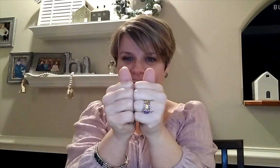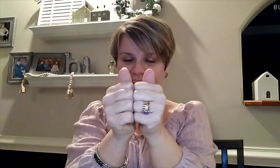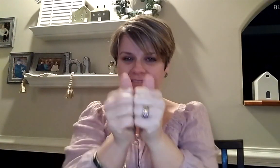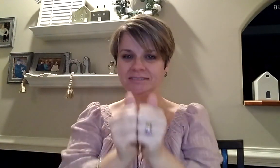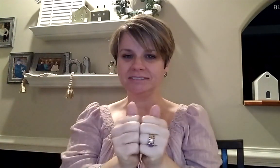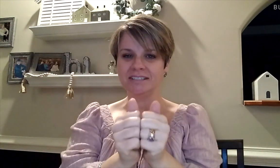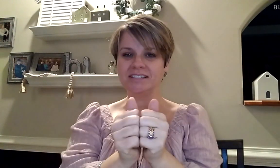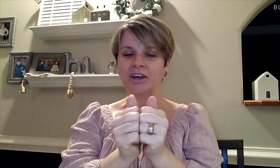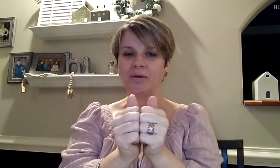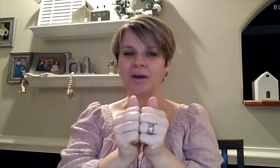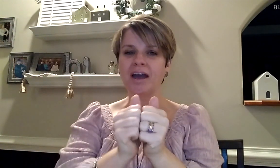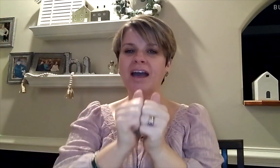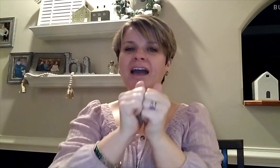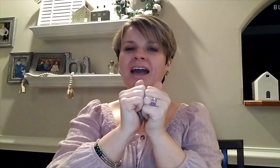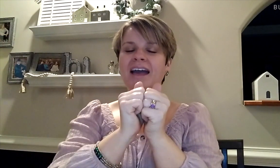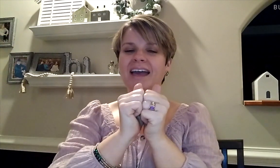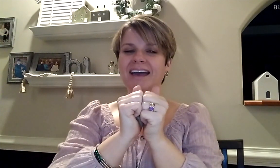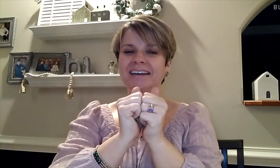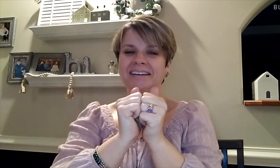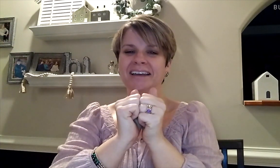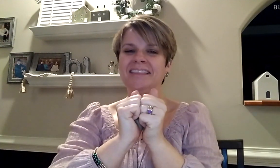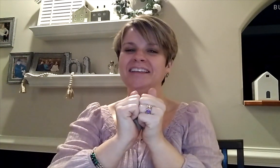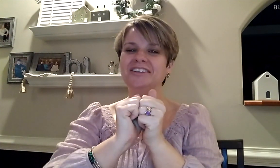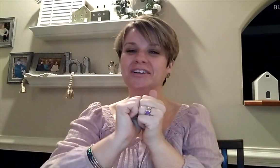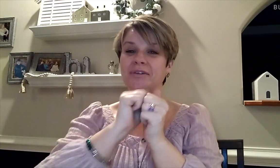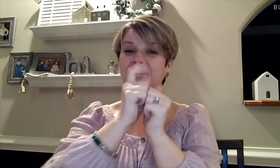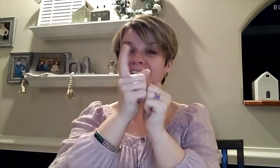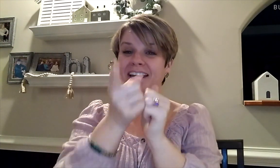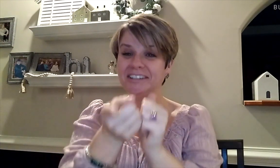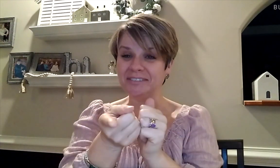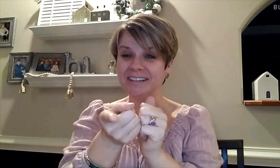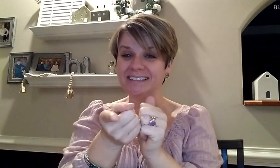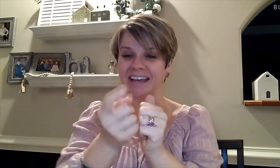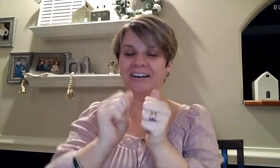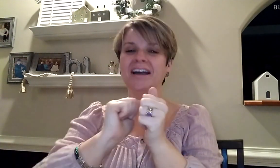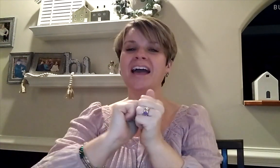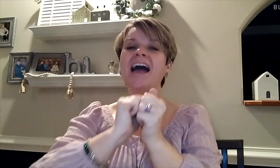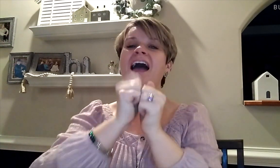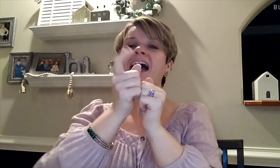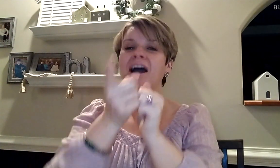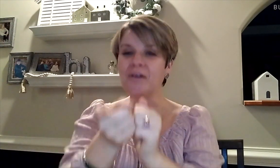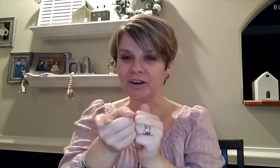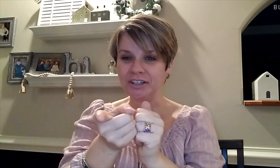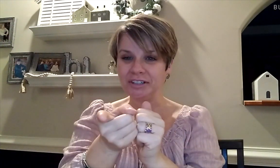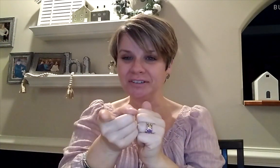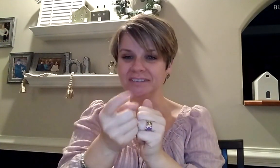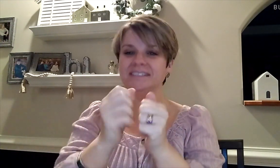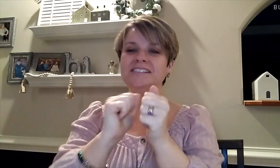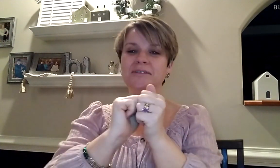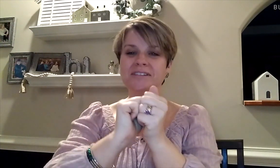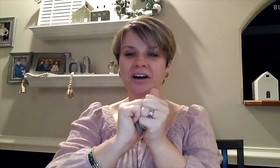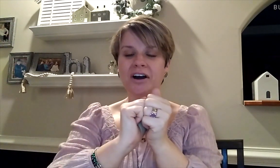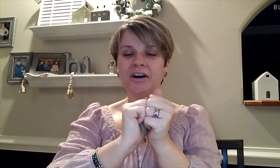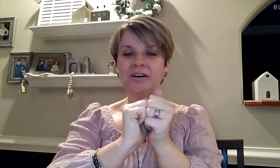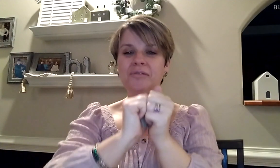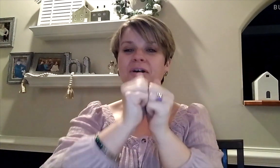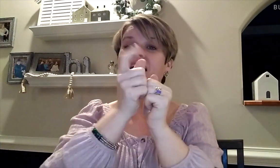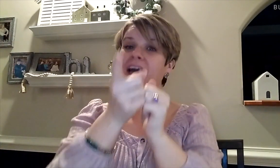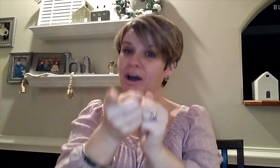together. So, and then you're going to rotate your wrist out. How are you? So it's all one. How are